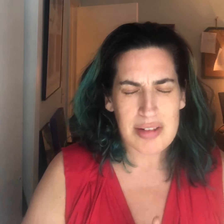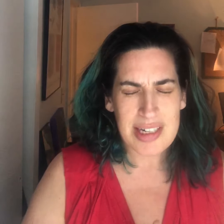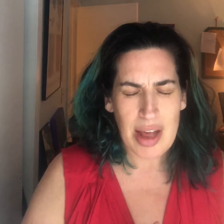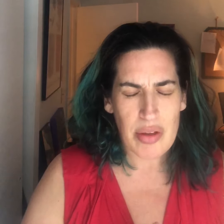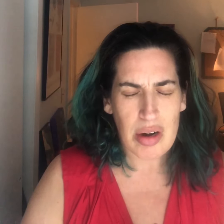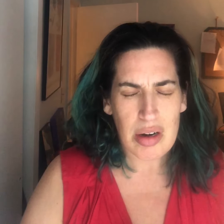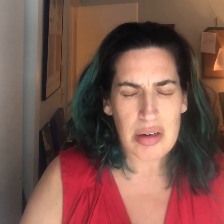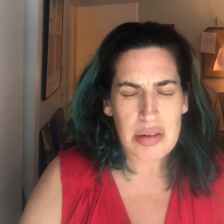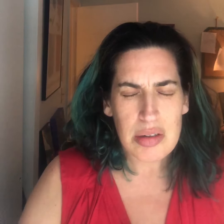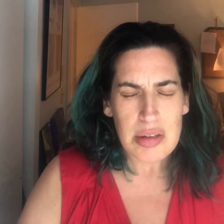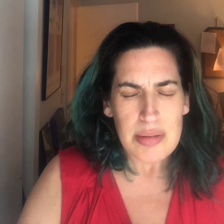together.